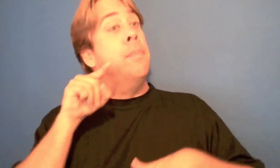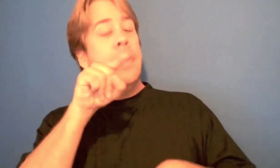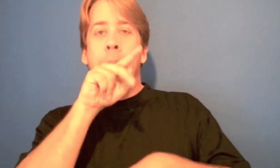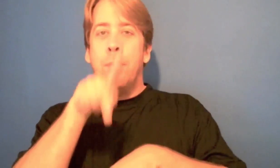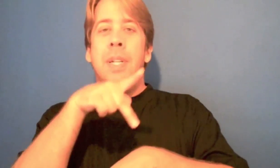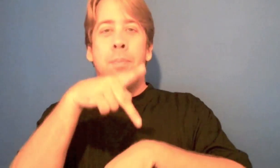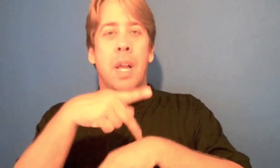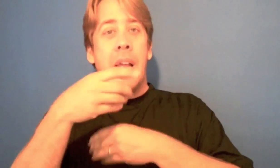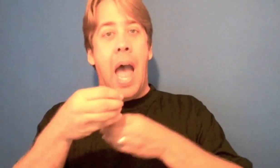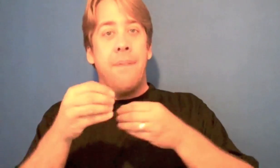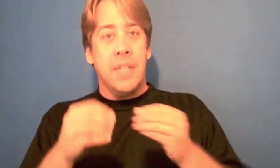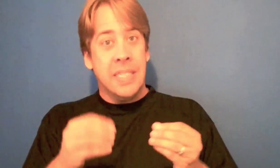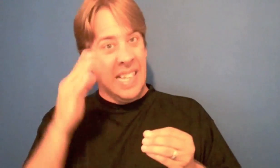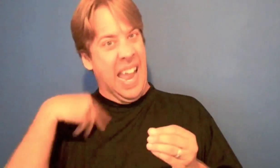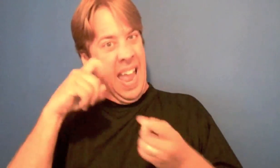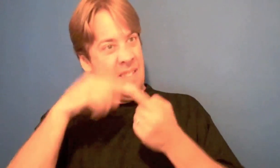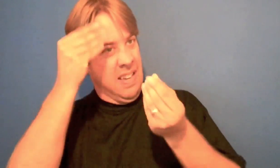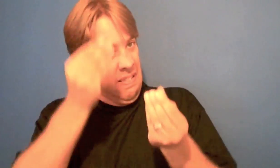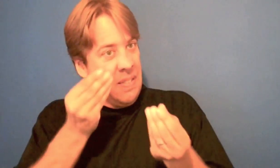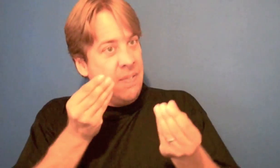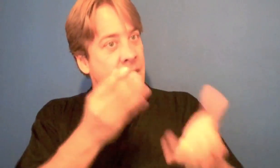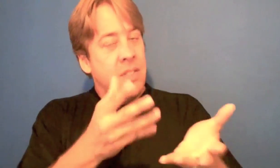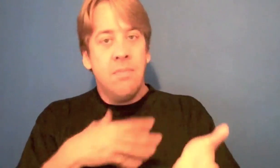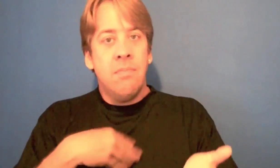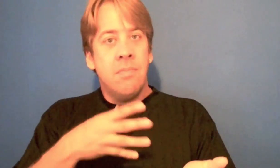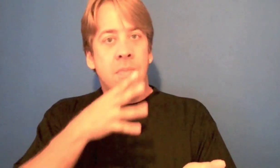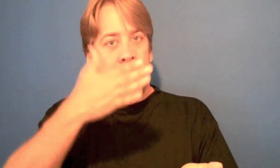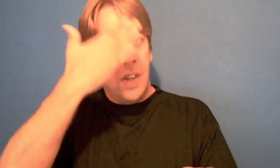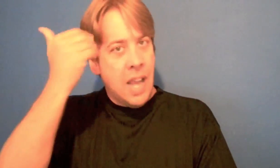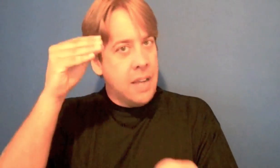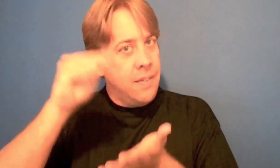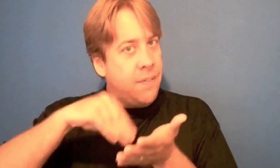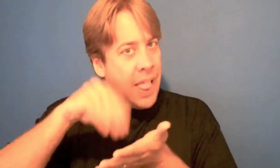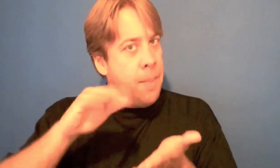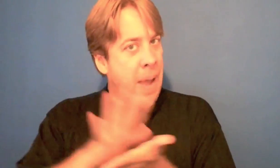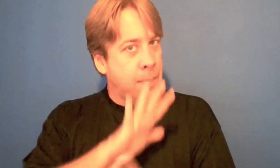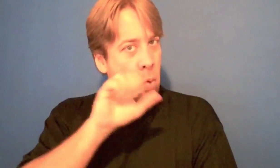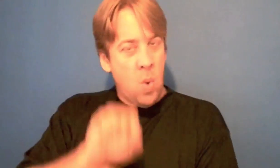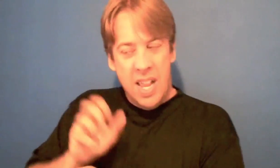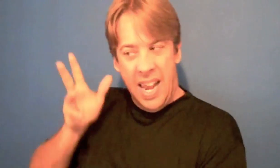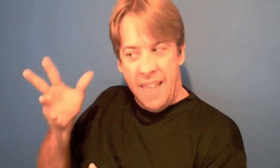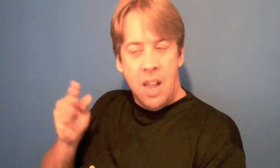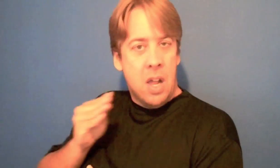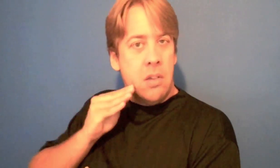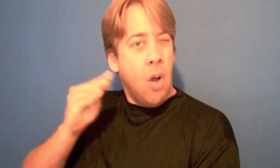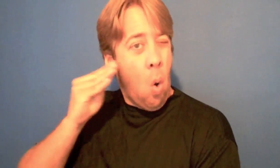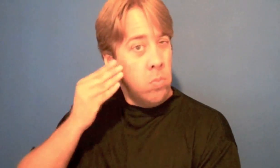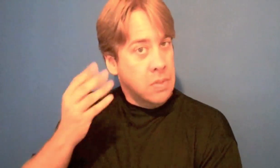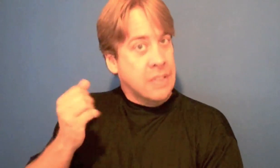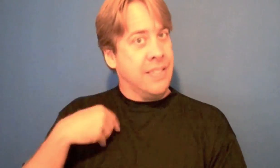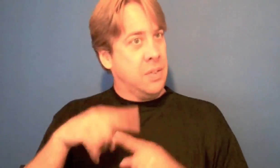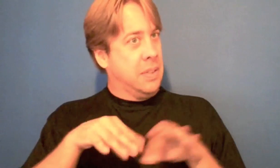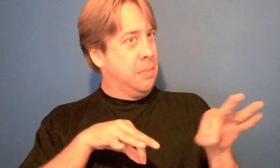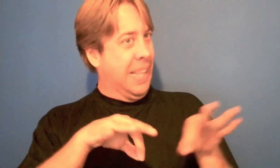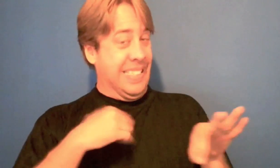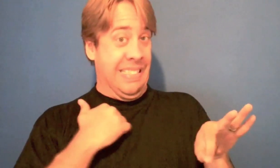curiosity. I walked into the principal's office and I knew I had to let them know that I forgot the paperwork that my mom filled out.